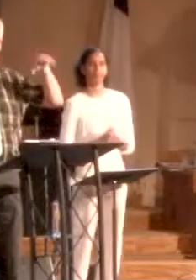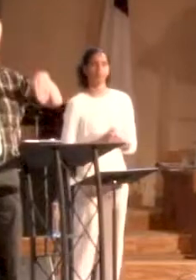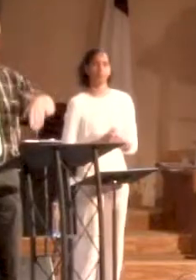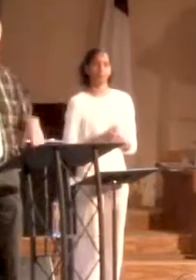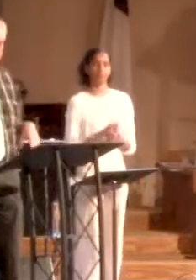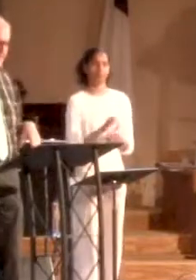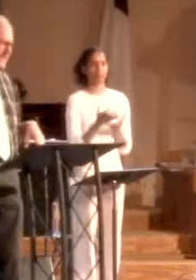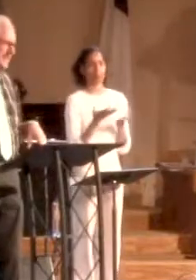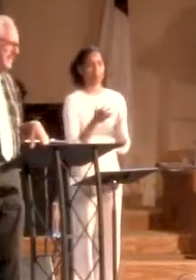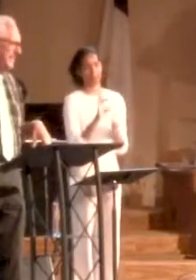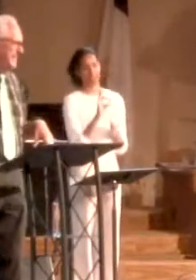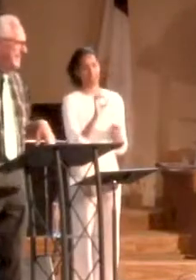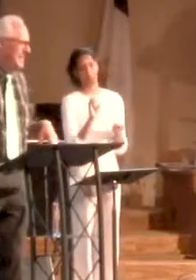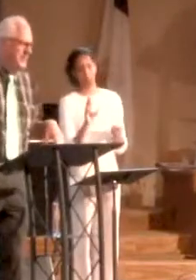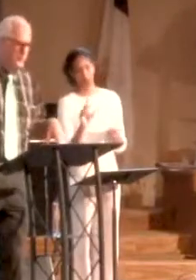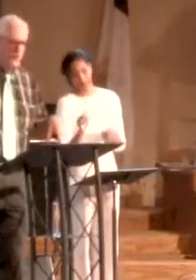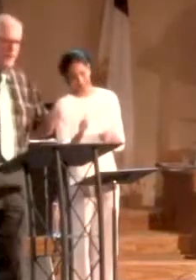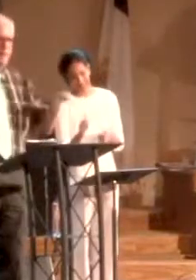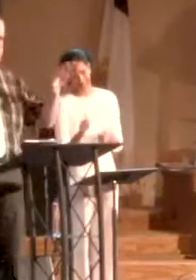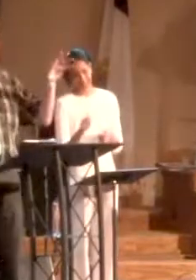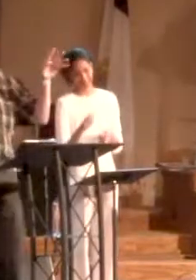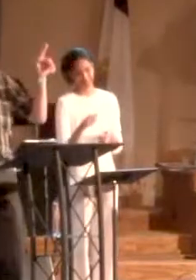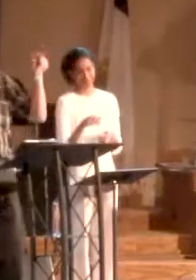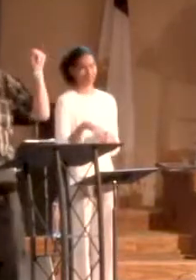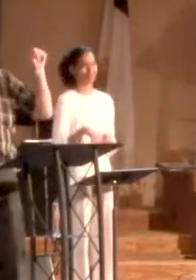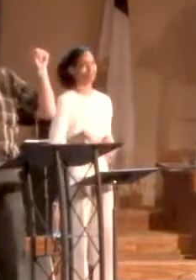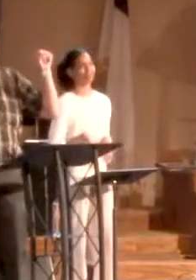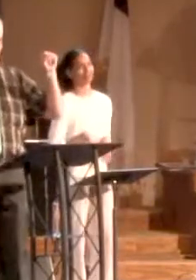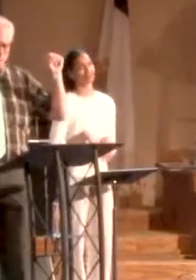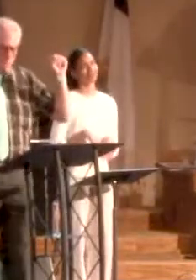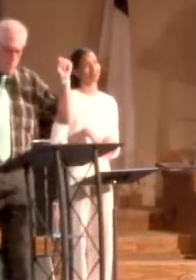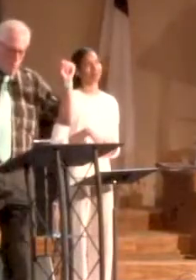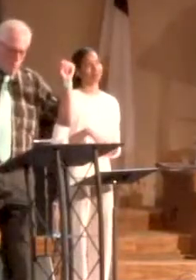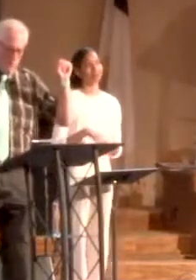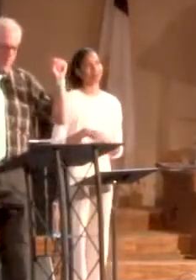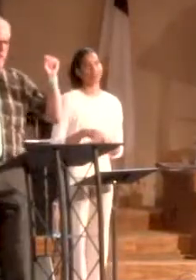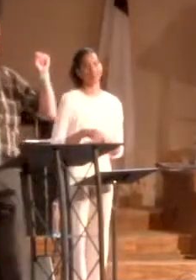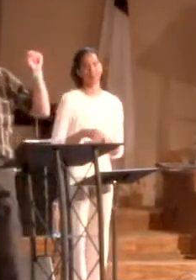8 or 10 verses. I lose track.